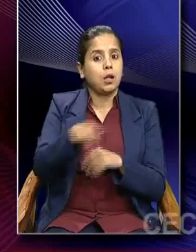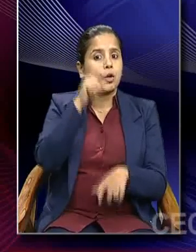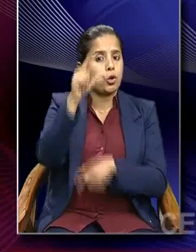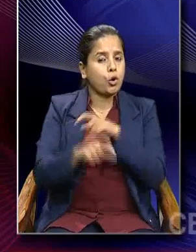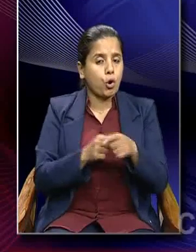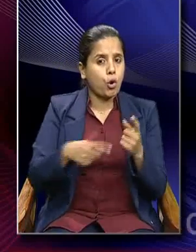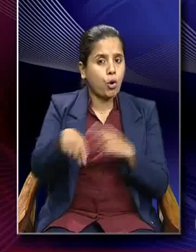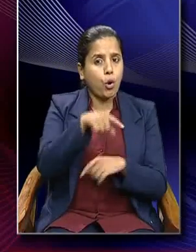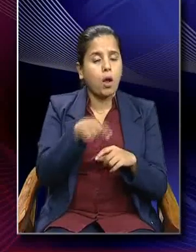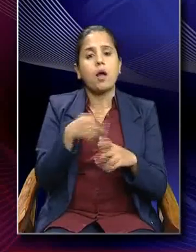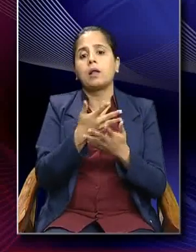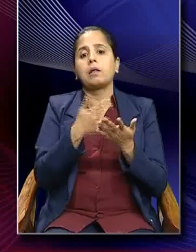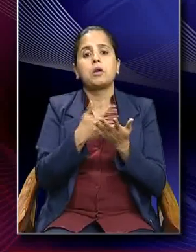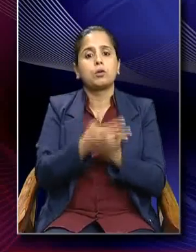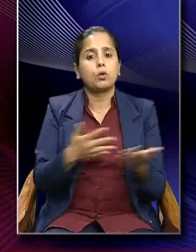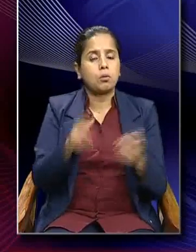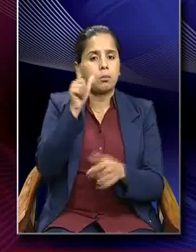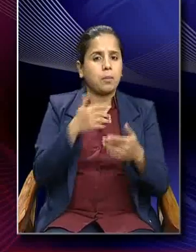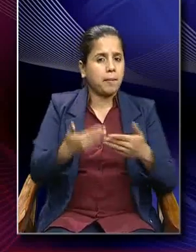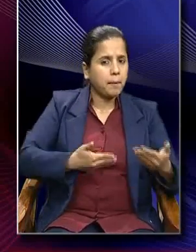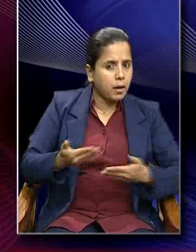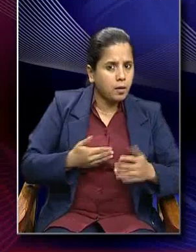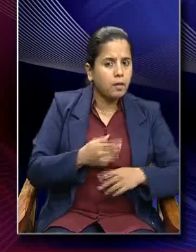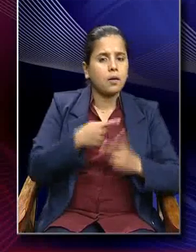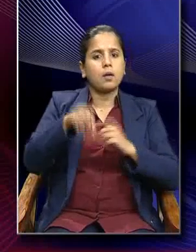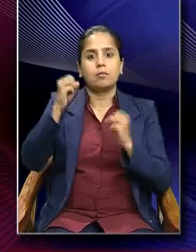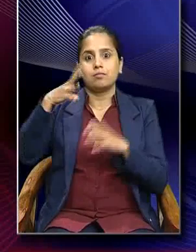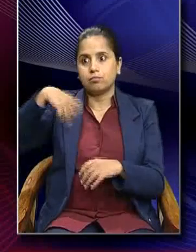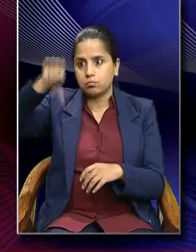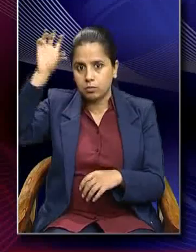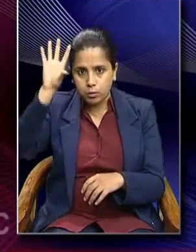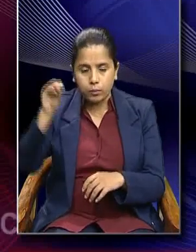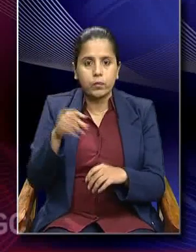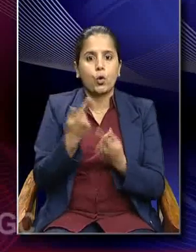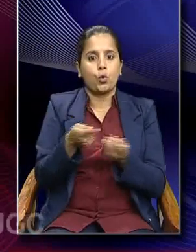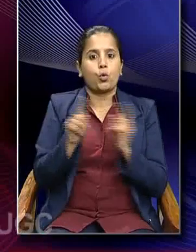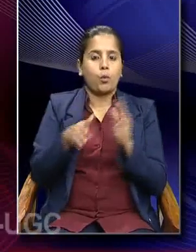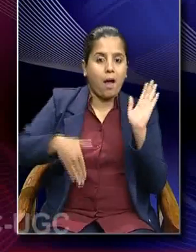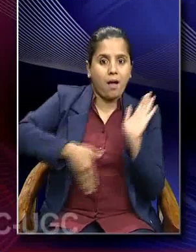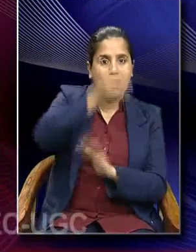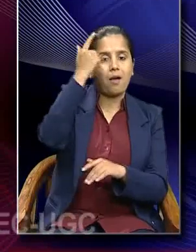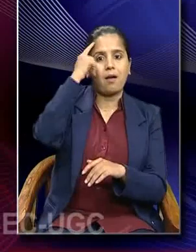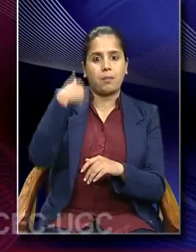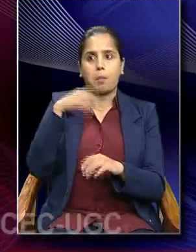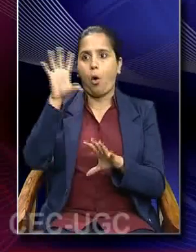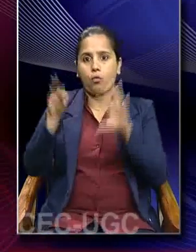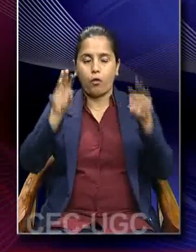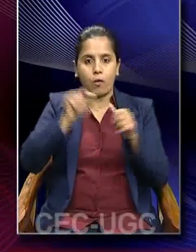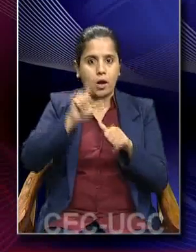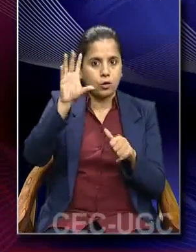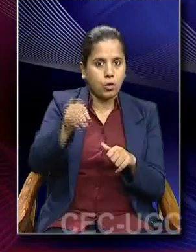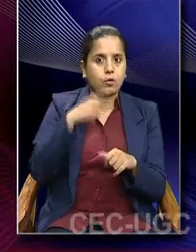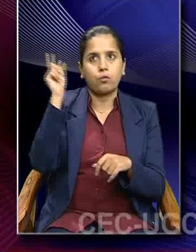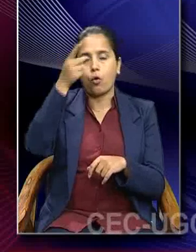energy conservation behavior of people. For example, turning off lights, leaving the room while and switching